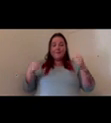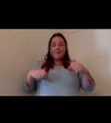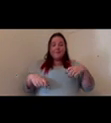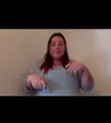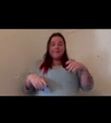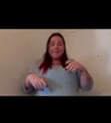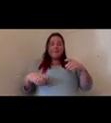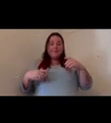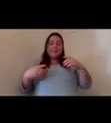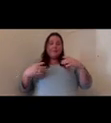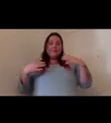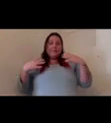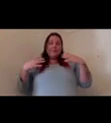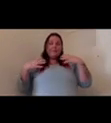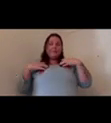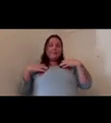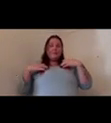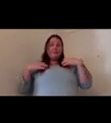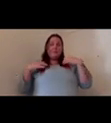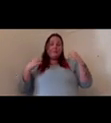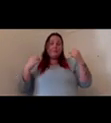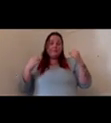deaf mental health